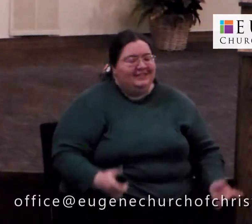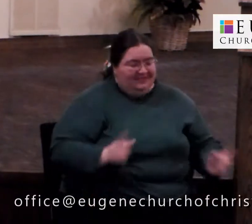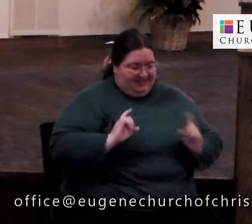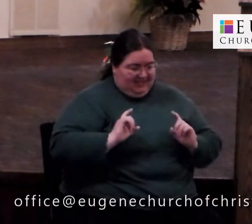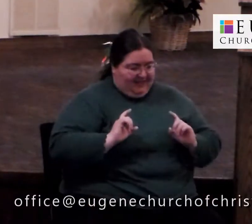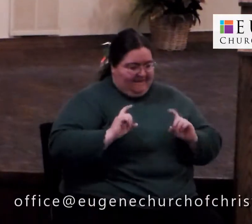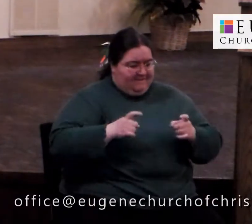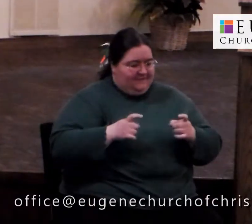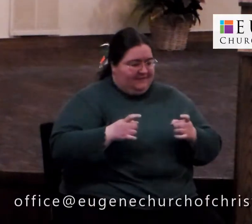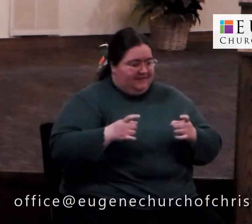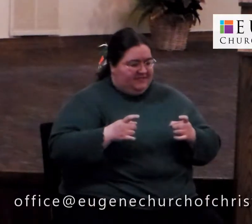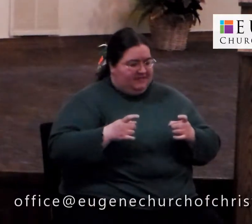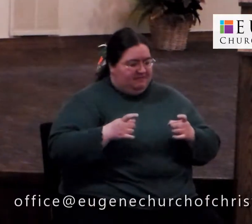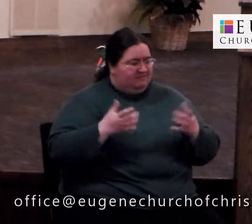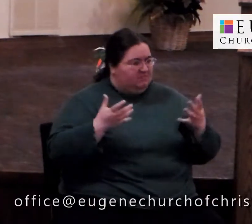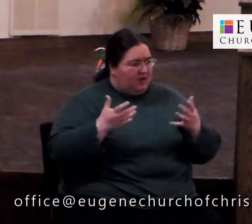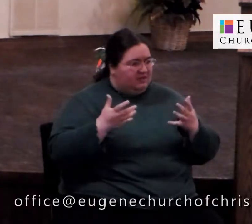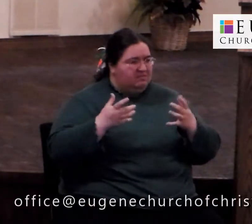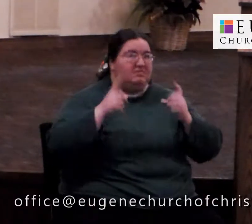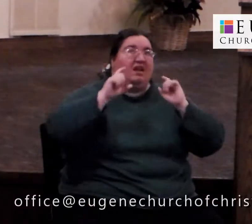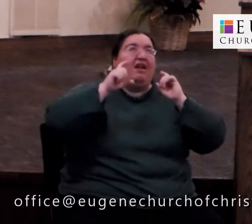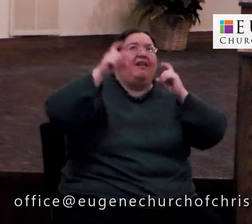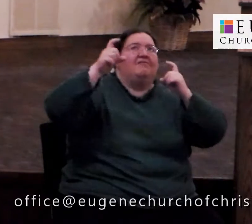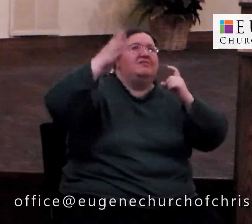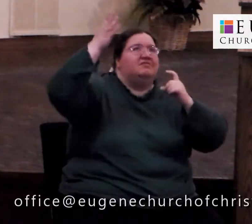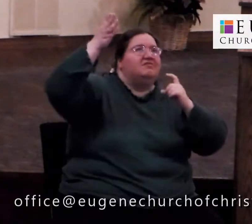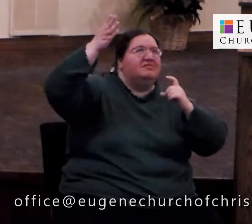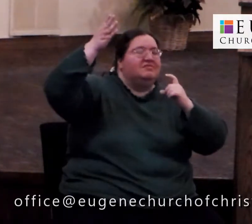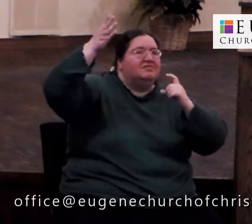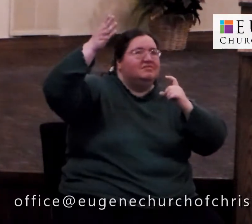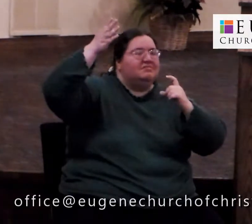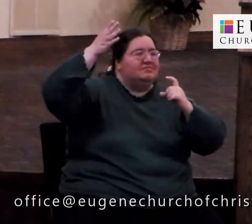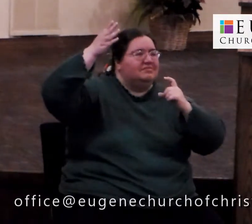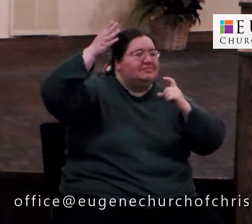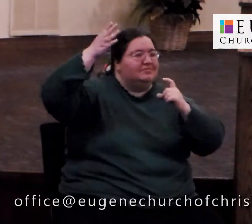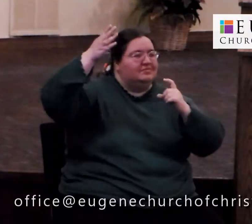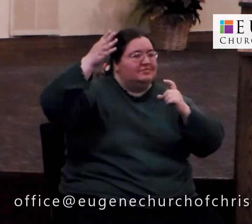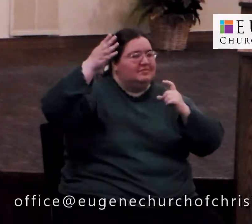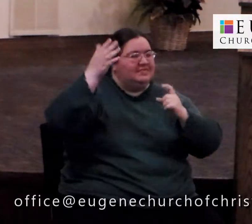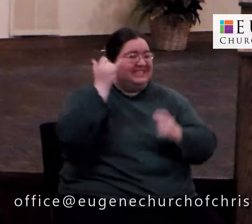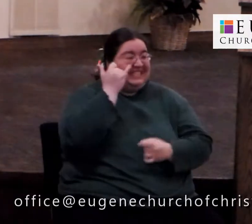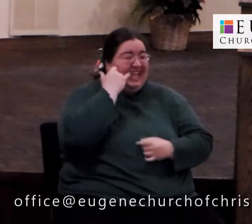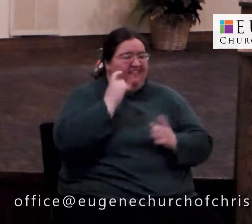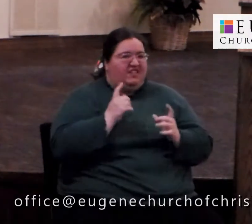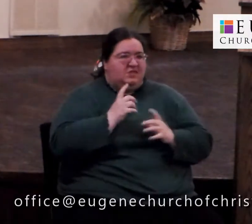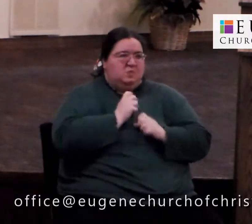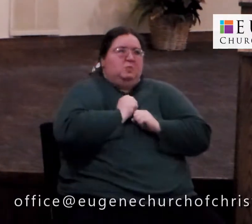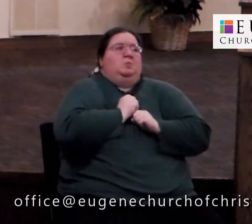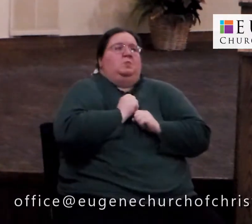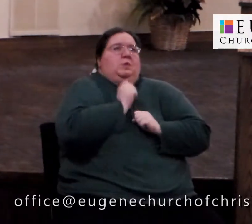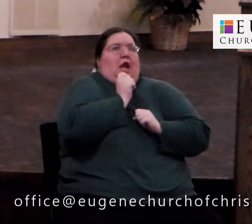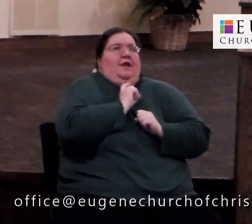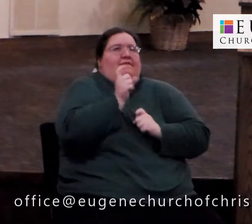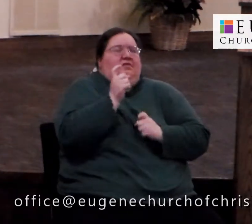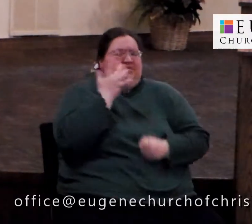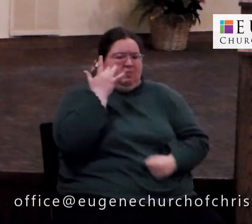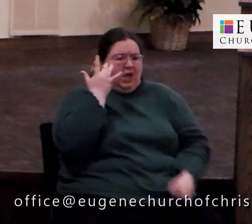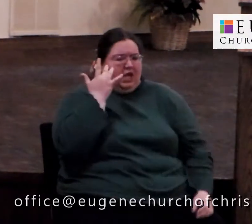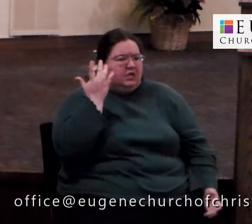with that. I have no idea. But this is about us, and this is about God. Are we giving? Are we being